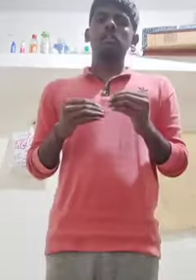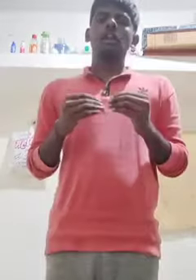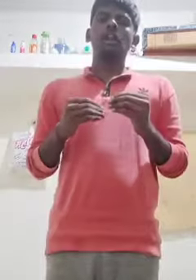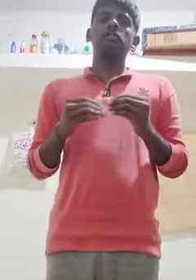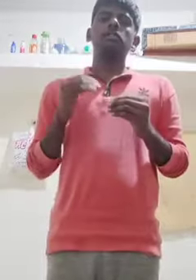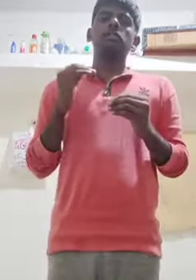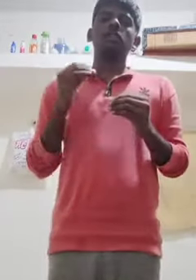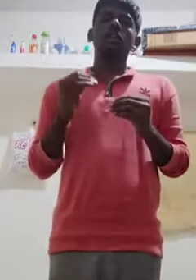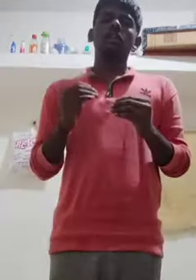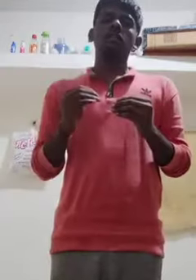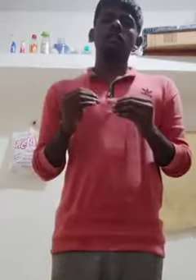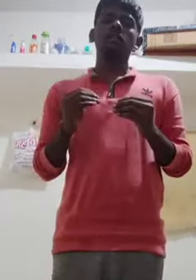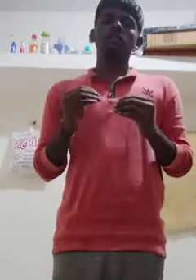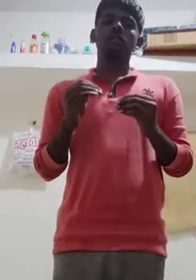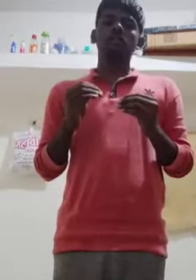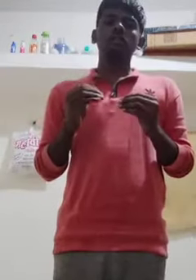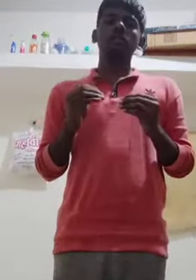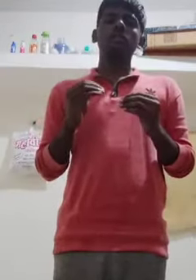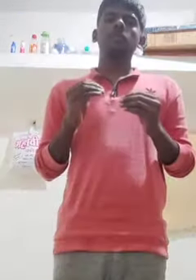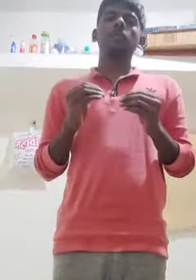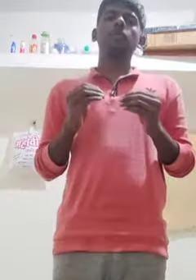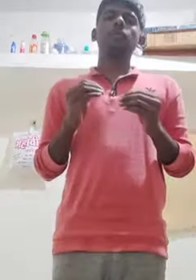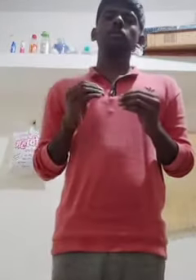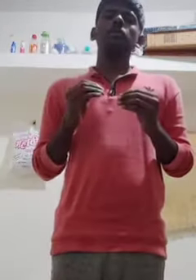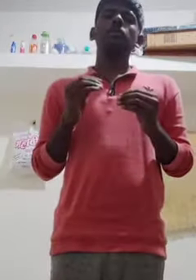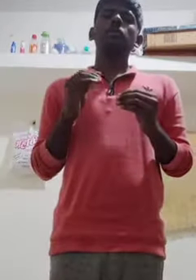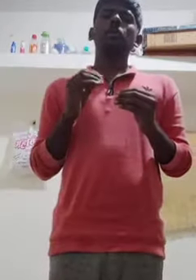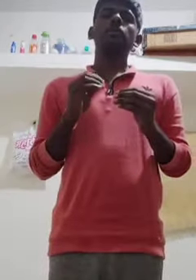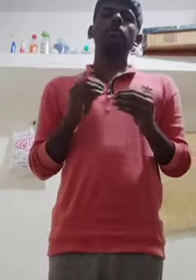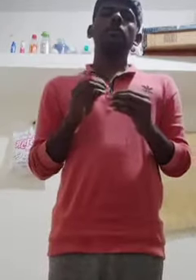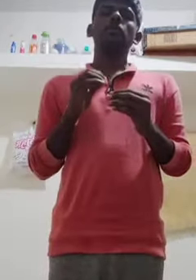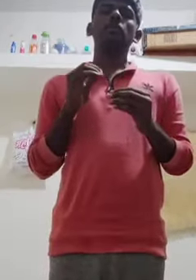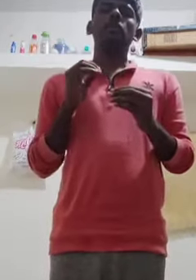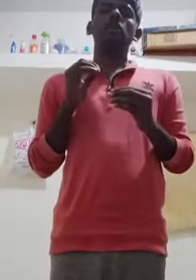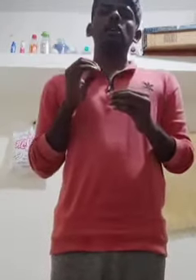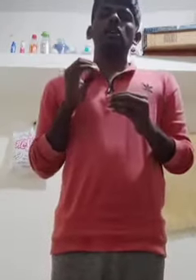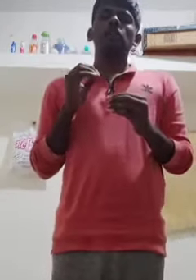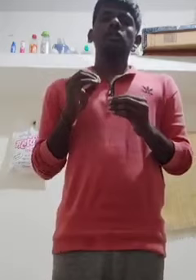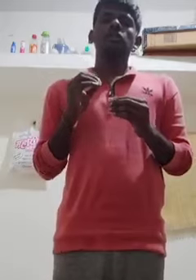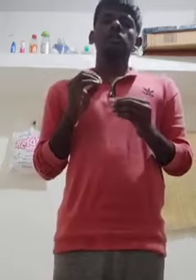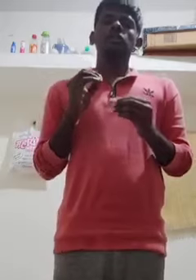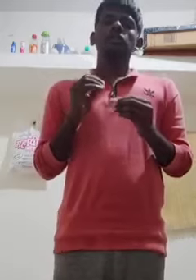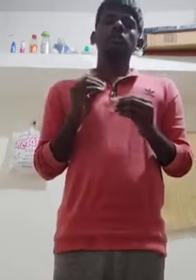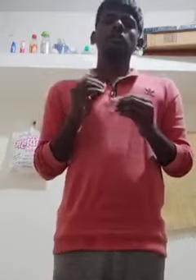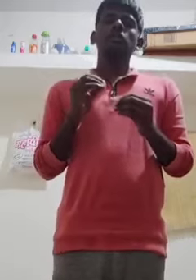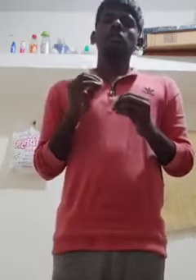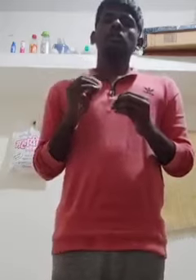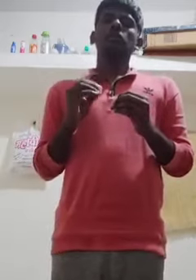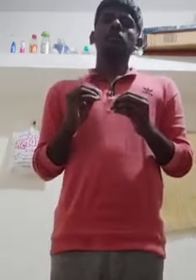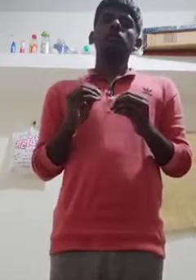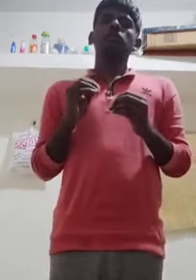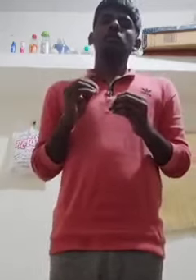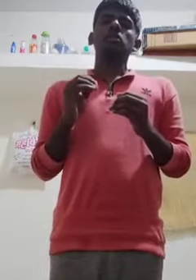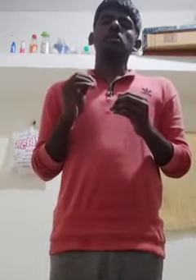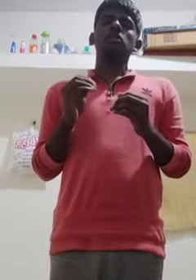represented as the code of your the code which you have